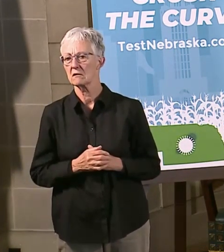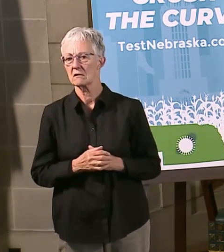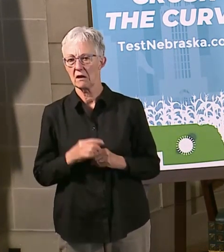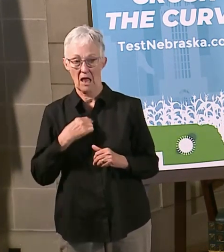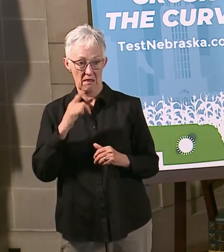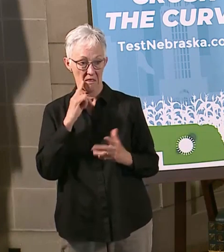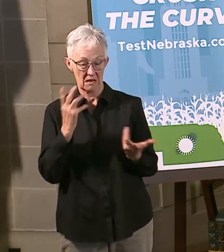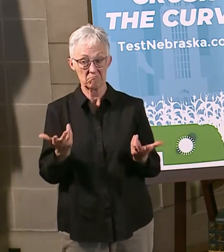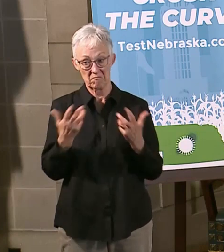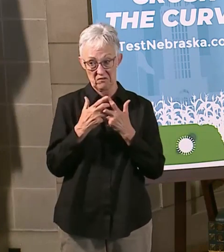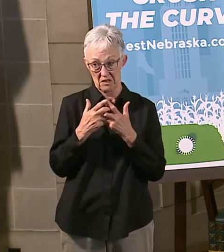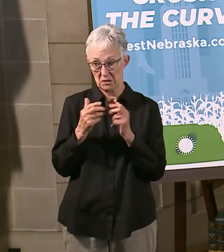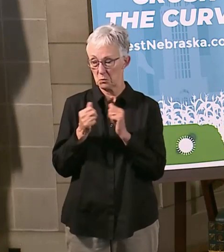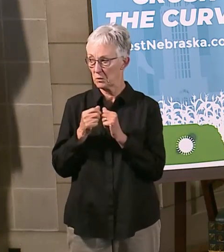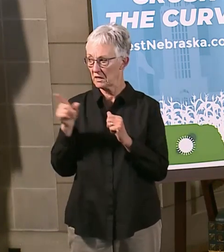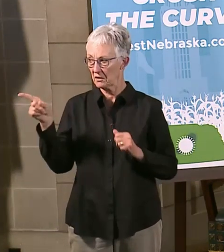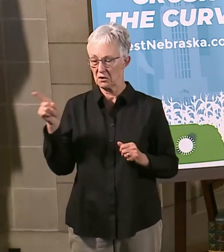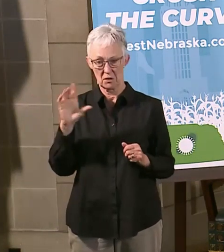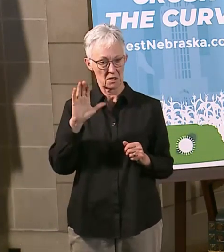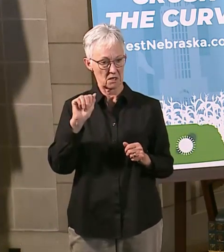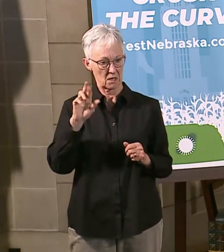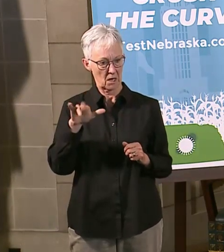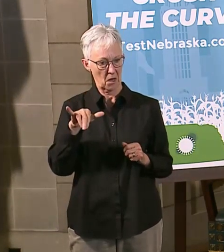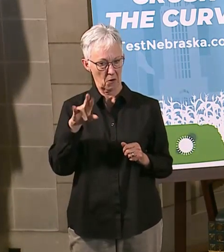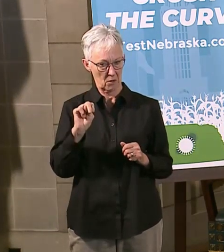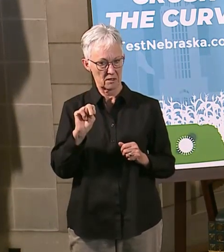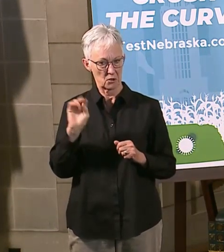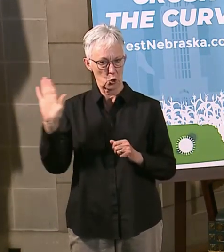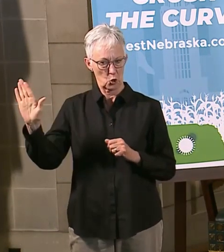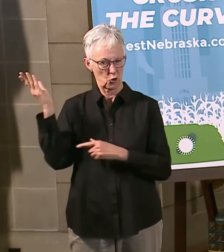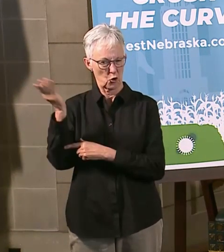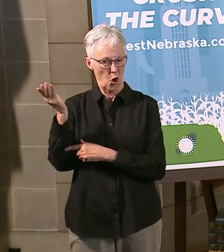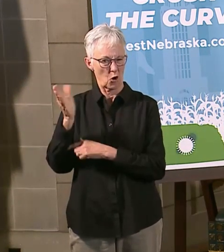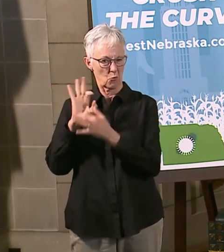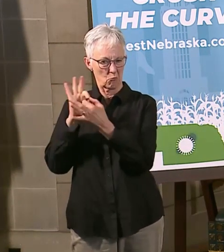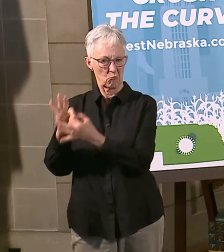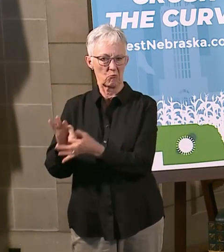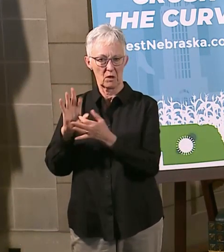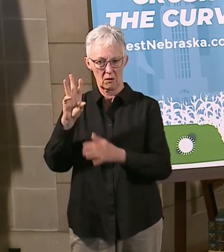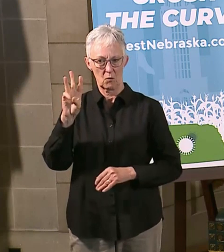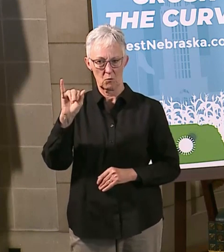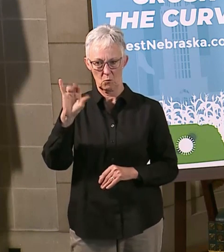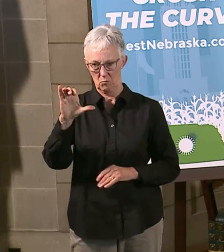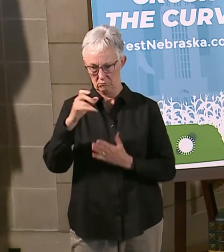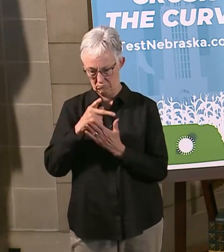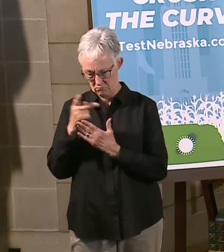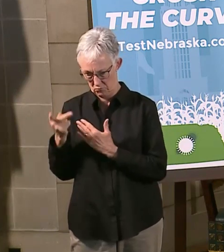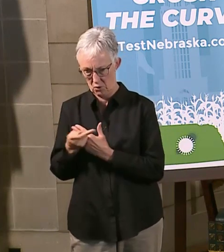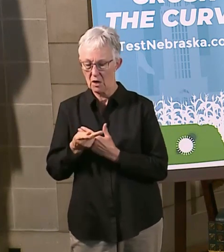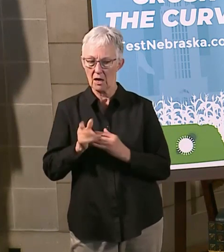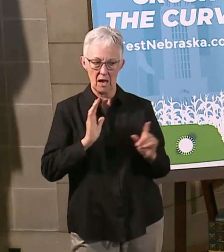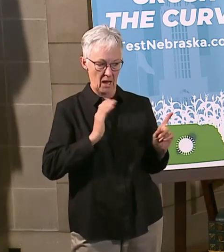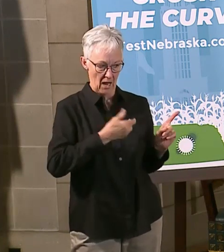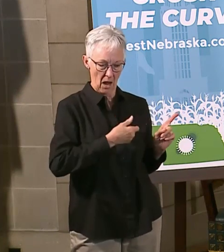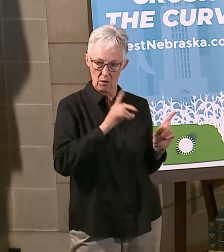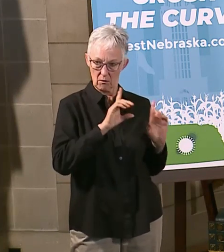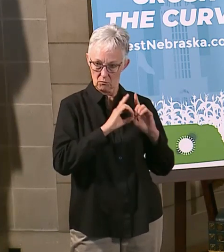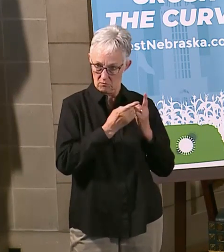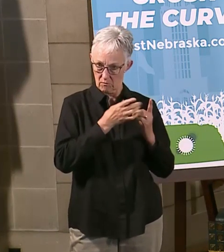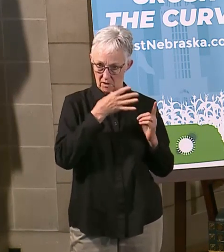believe, with what Karen is talking about today with the WIC program. The Nebraska Department of Agriculture does offer coupons